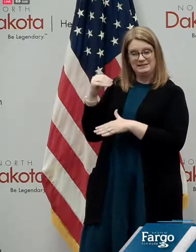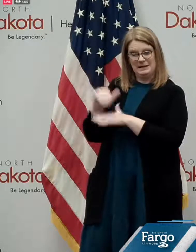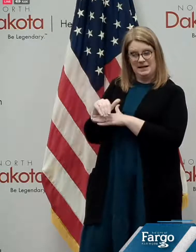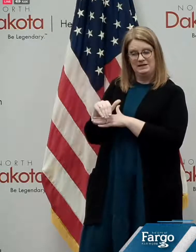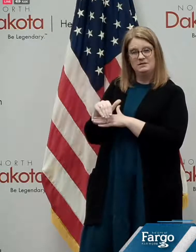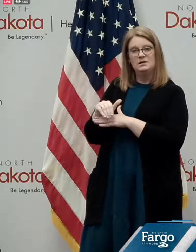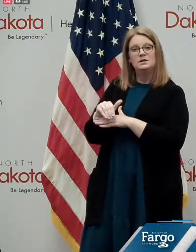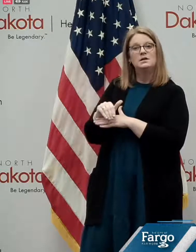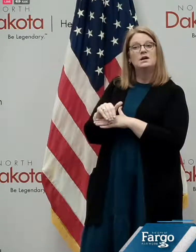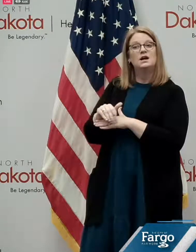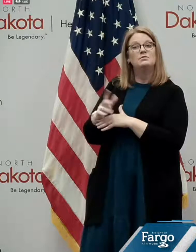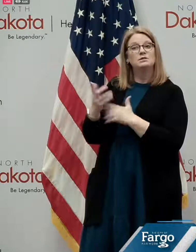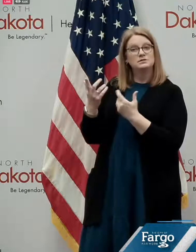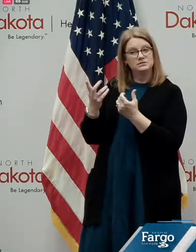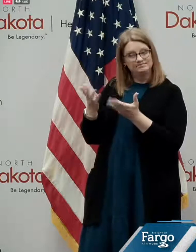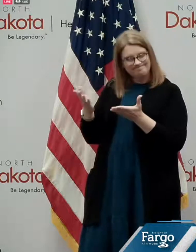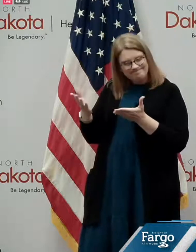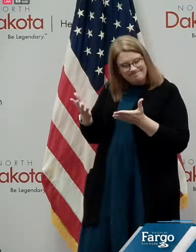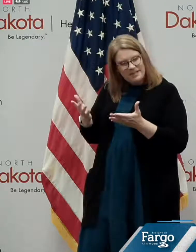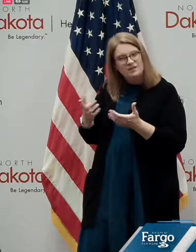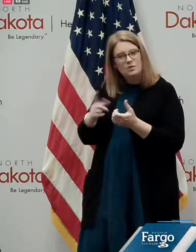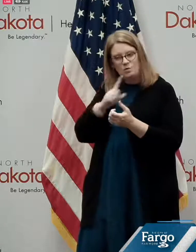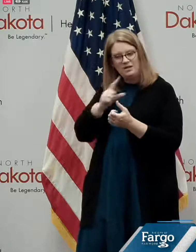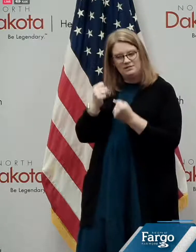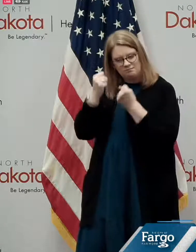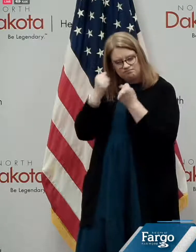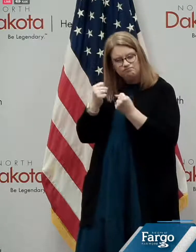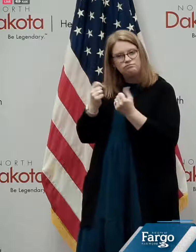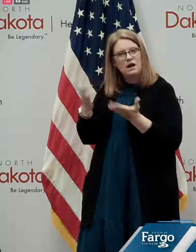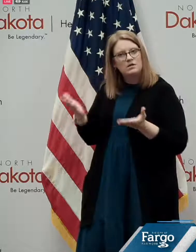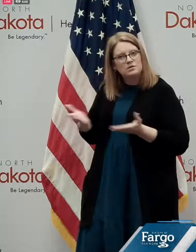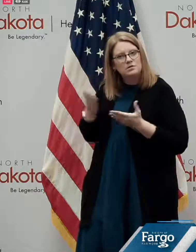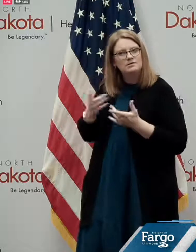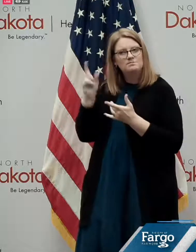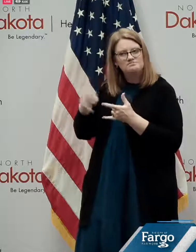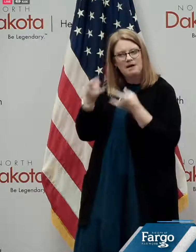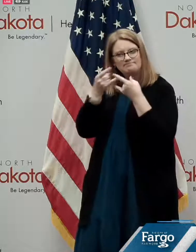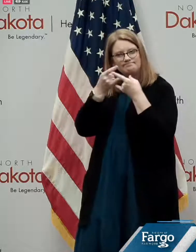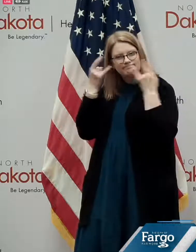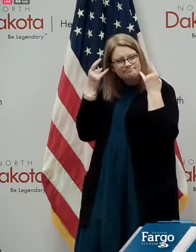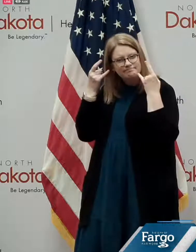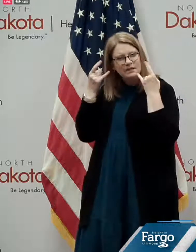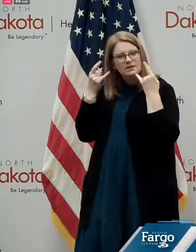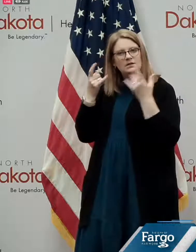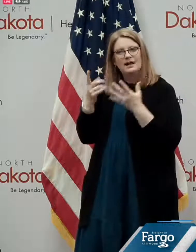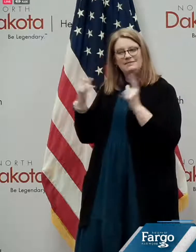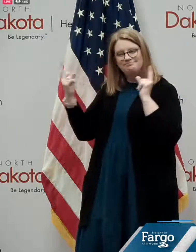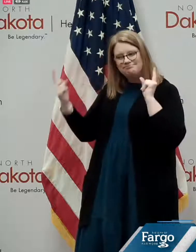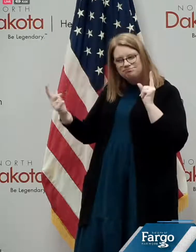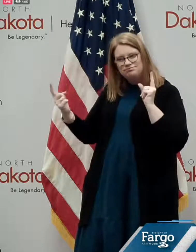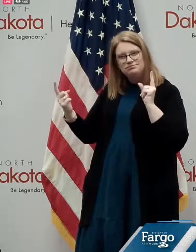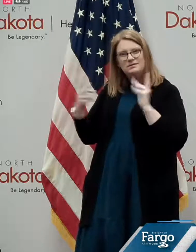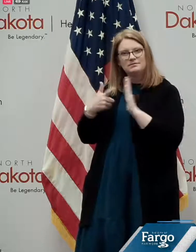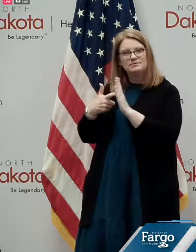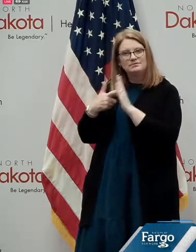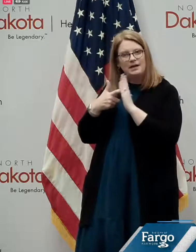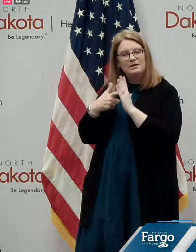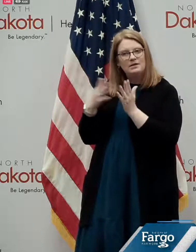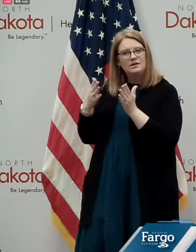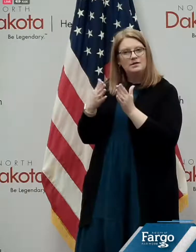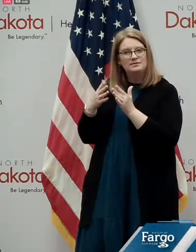was stronger encouragement about face masks being worn when social distance is even possible. They've made it mandatory on